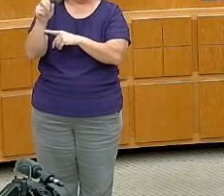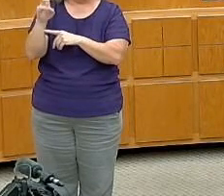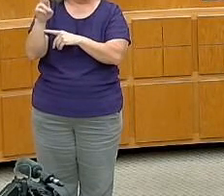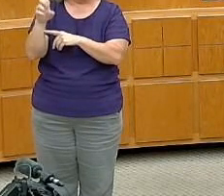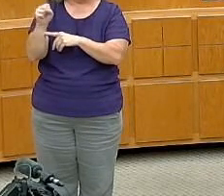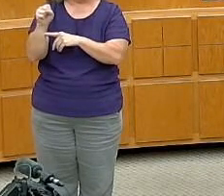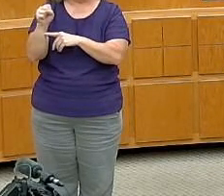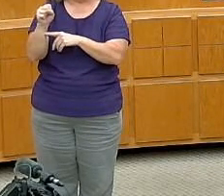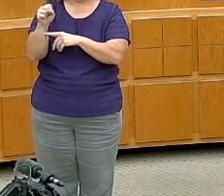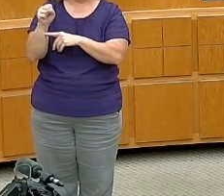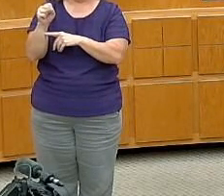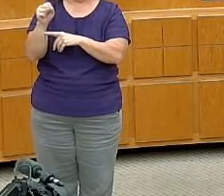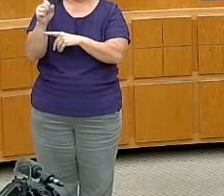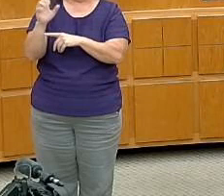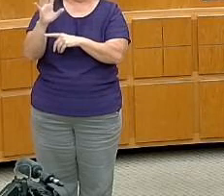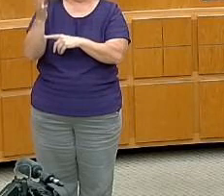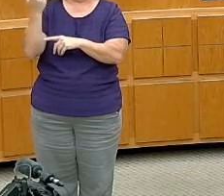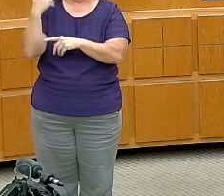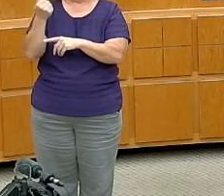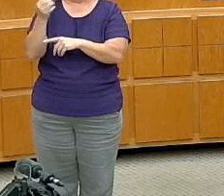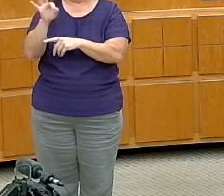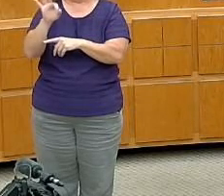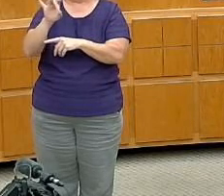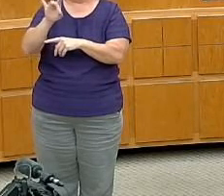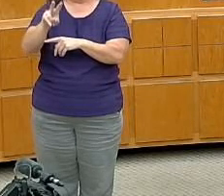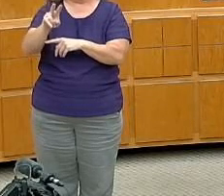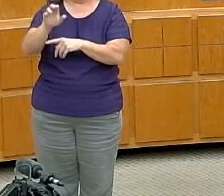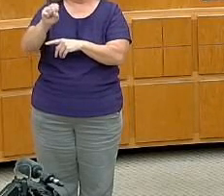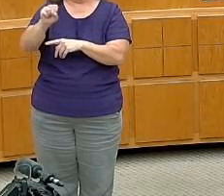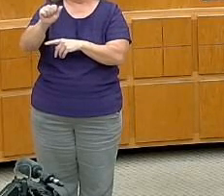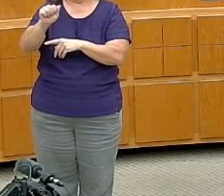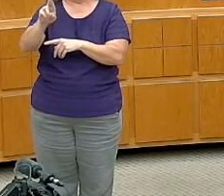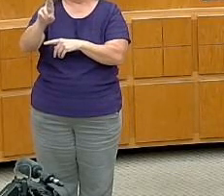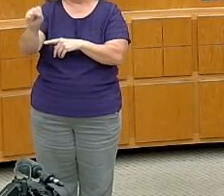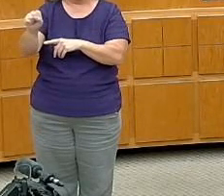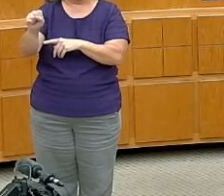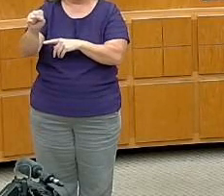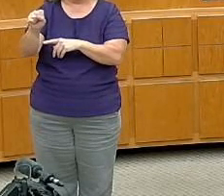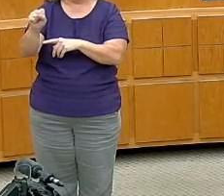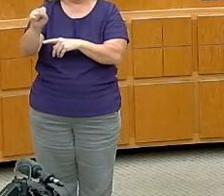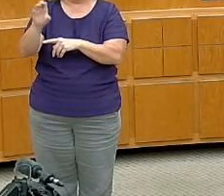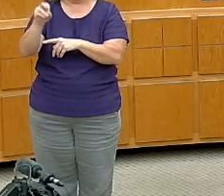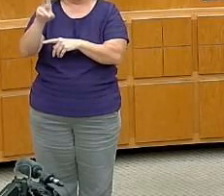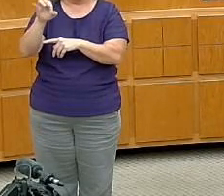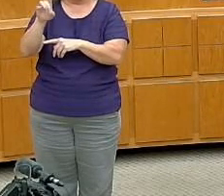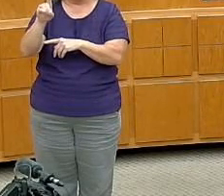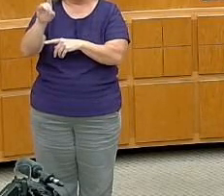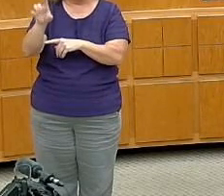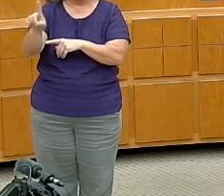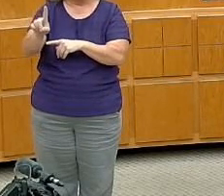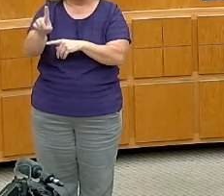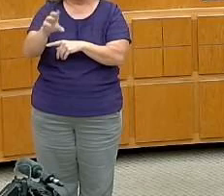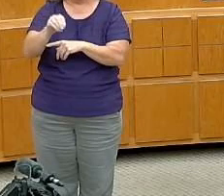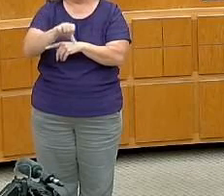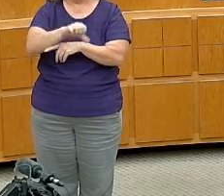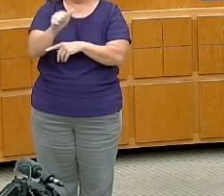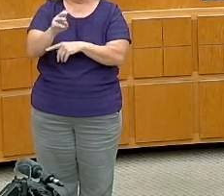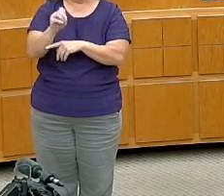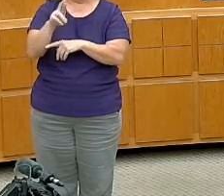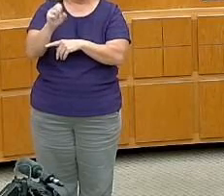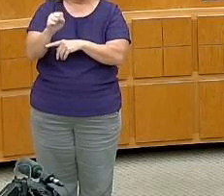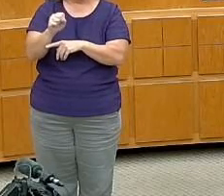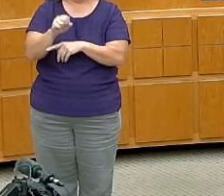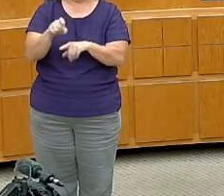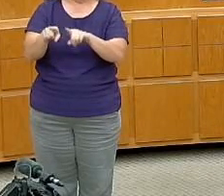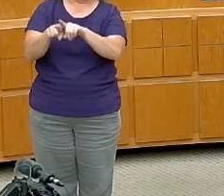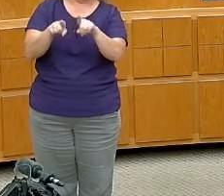2002, which is SARS-CoV-1, and Middle Eastern Respiratory Syndrome virus back in 2012-13. and also avian